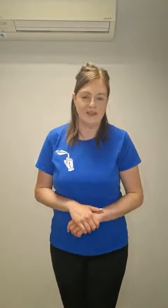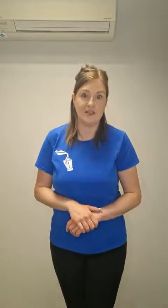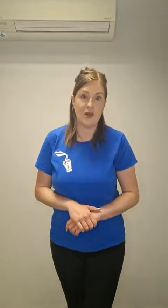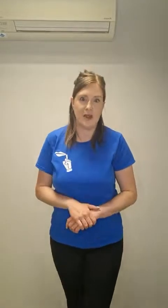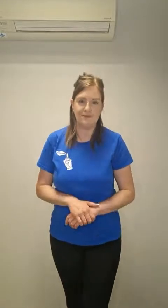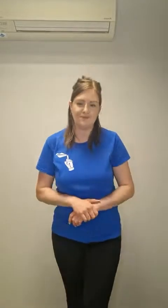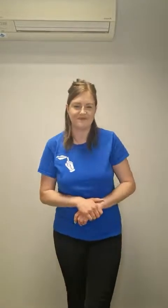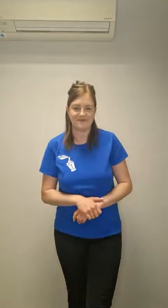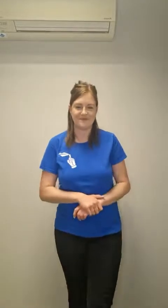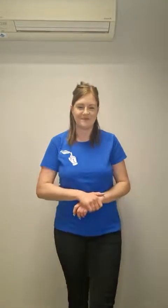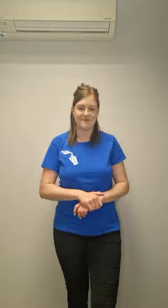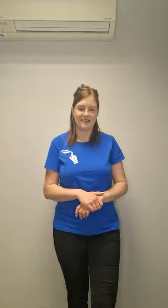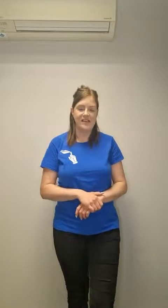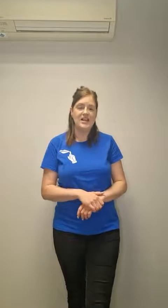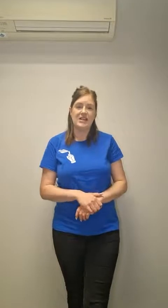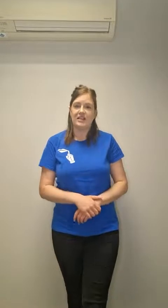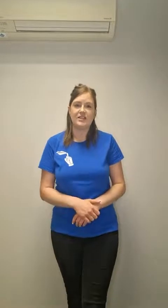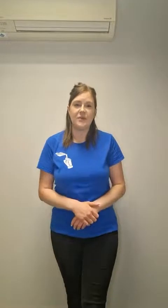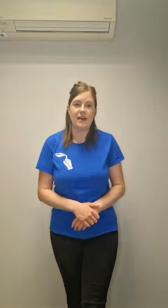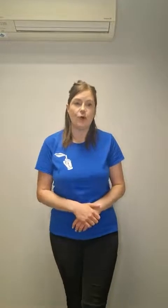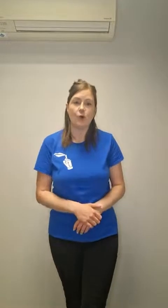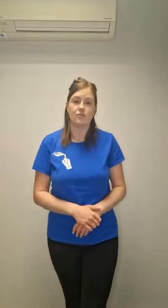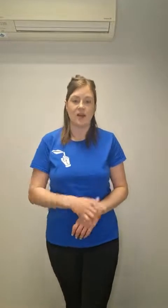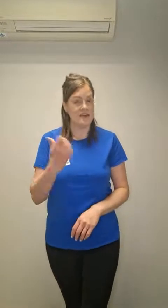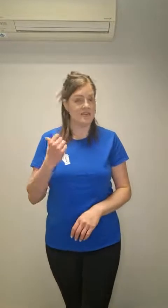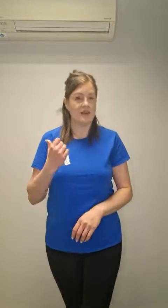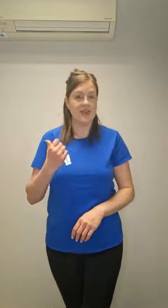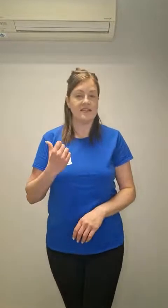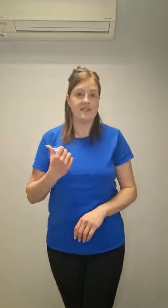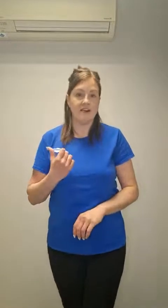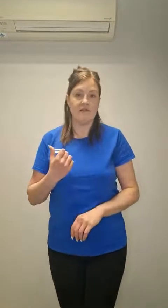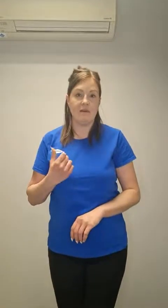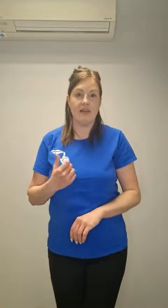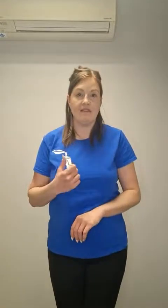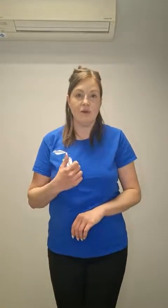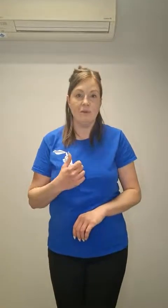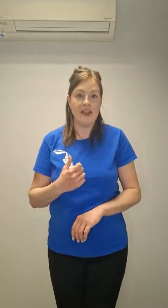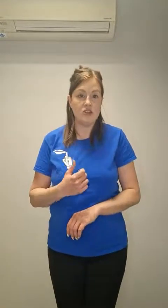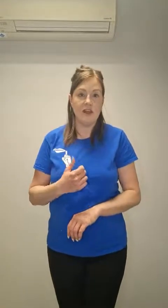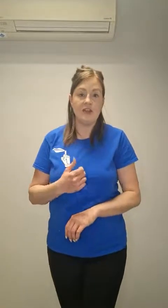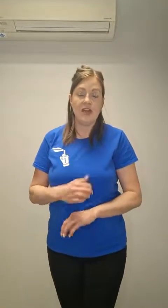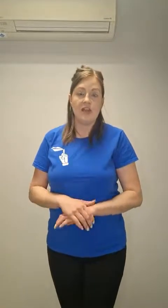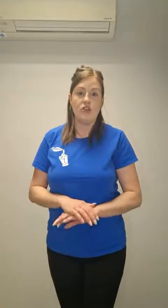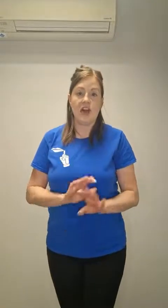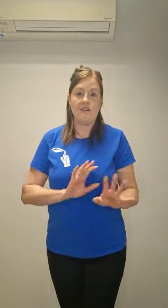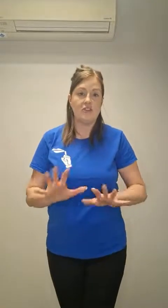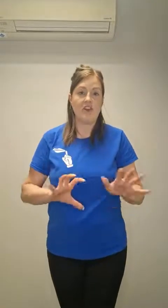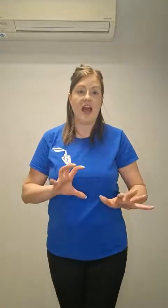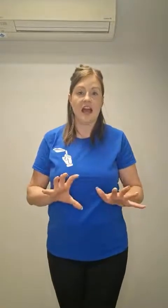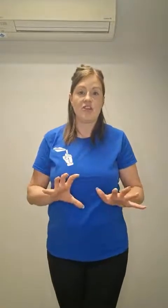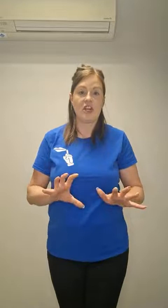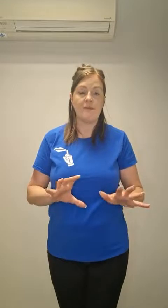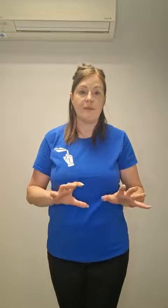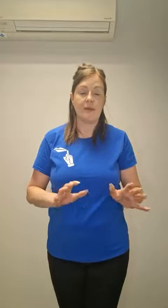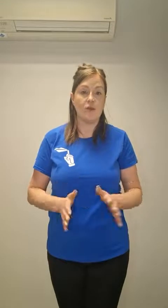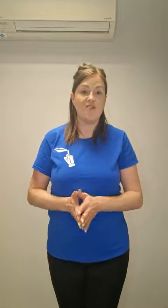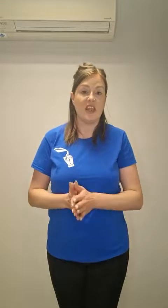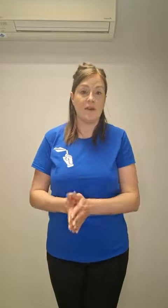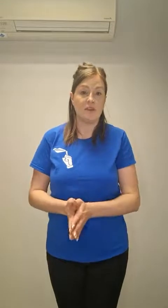today. Next we have horse riding. So like I said earlier on with our formation, you can have different hand shapes, but they move together as